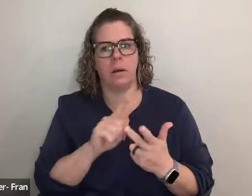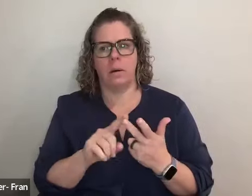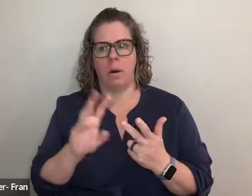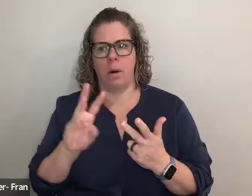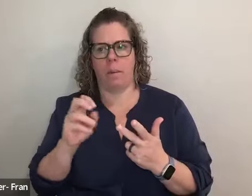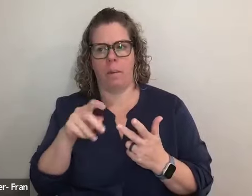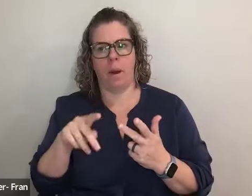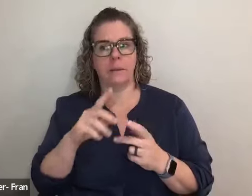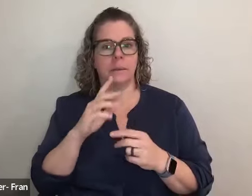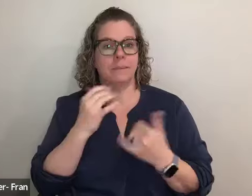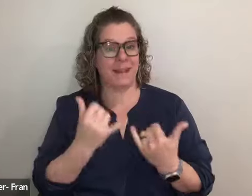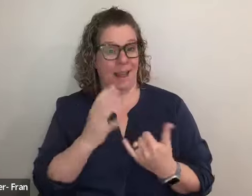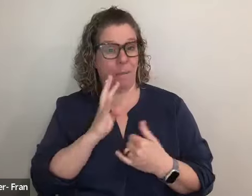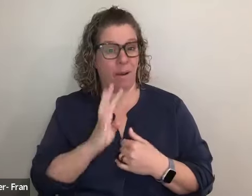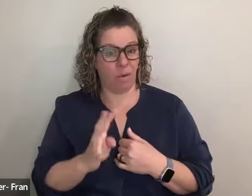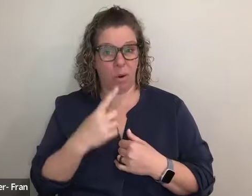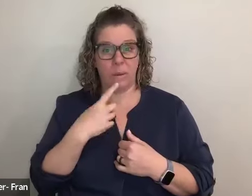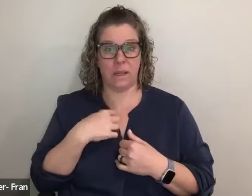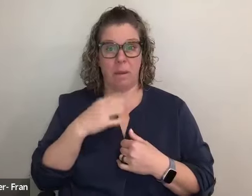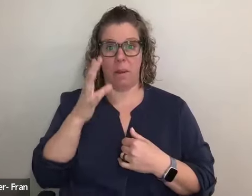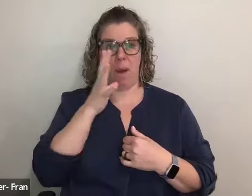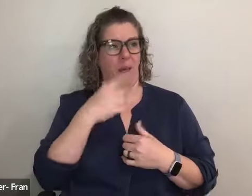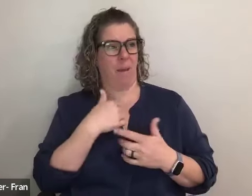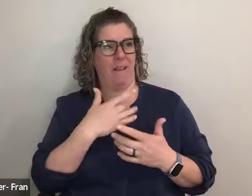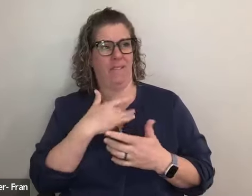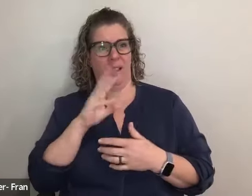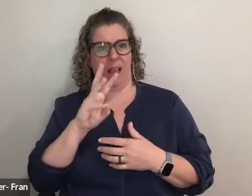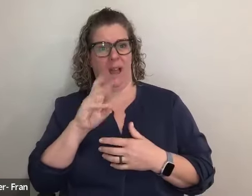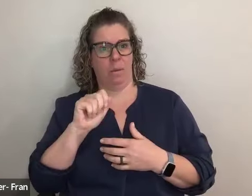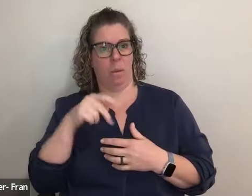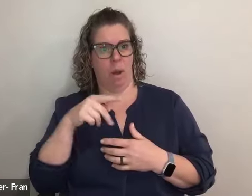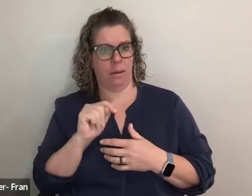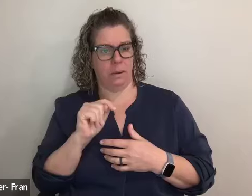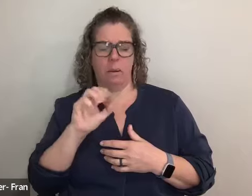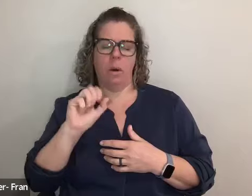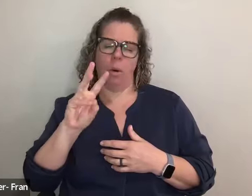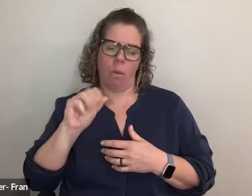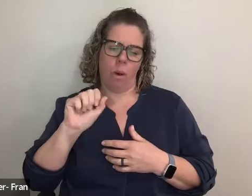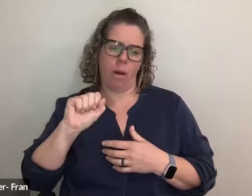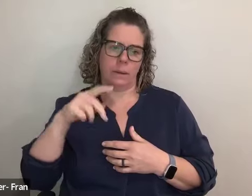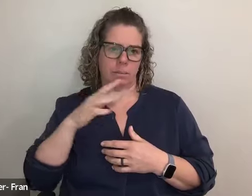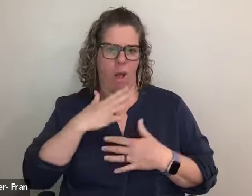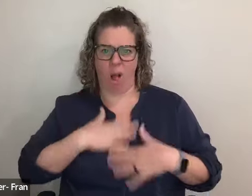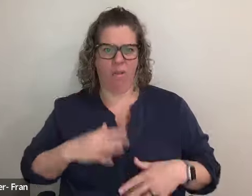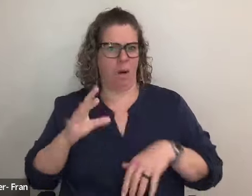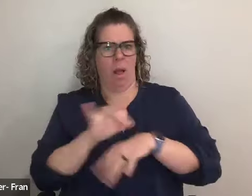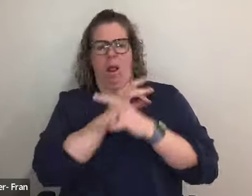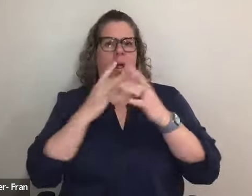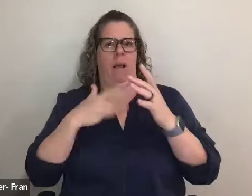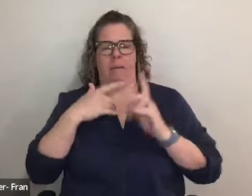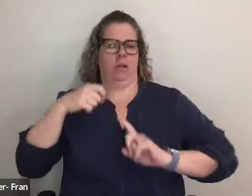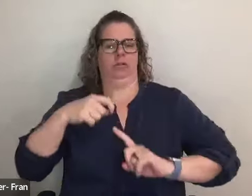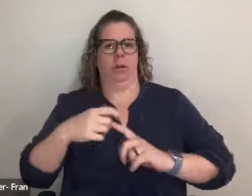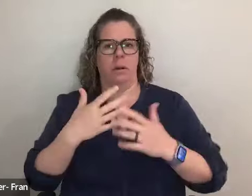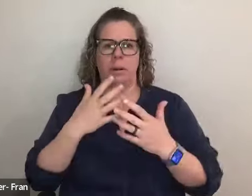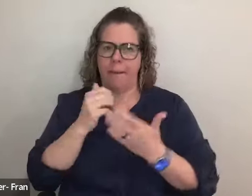wasps all over my body. And I'll say, all right, let's go for, whatever we need to do to help the wasps get out. And so it can be really